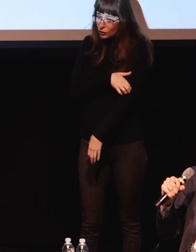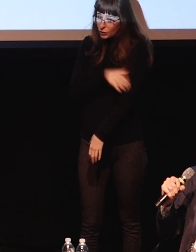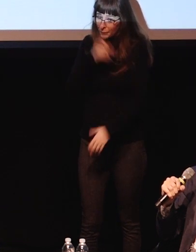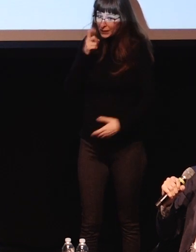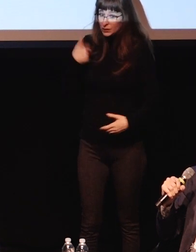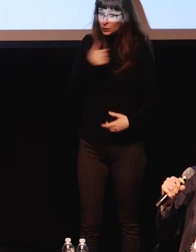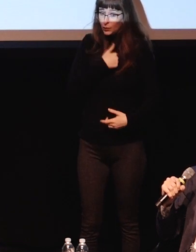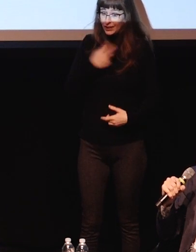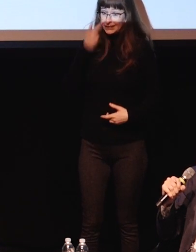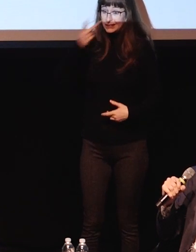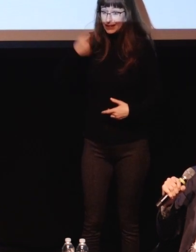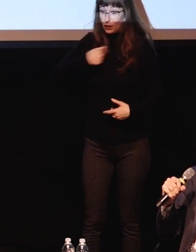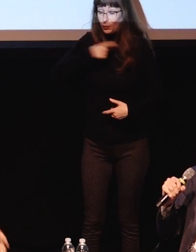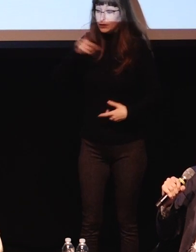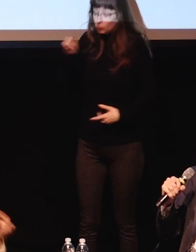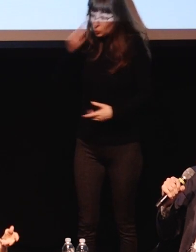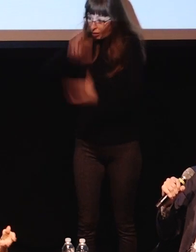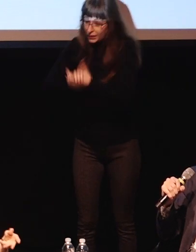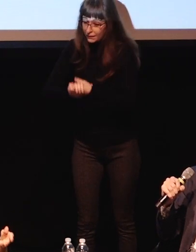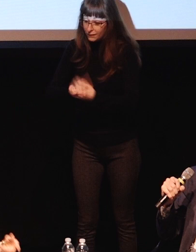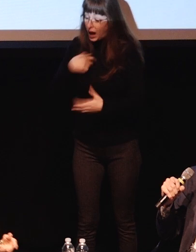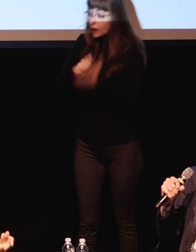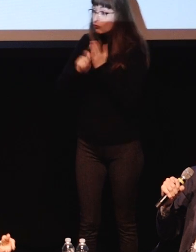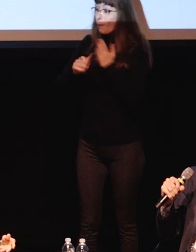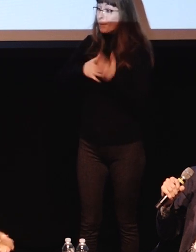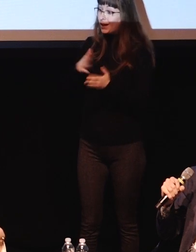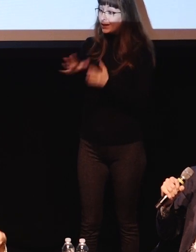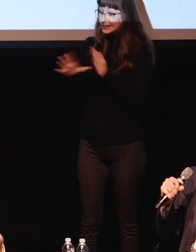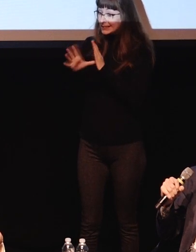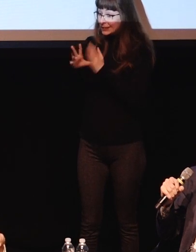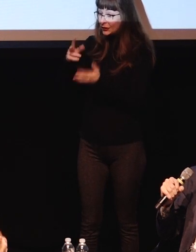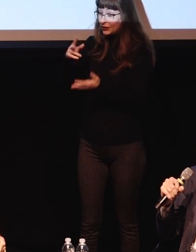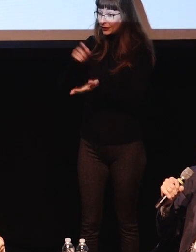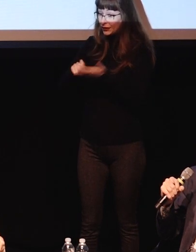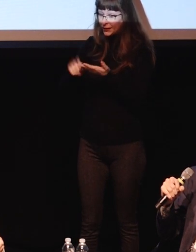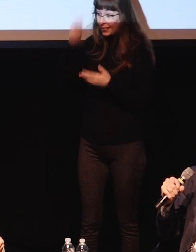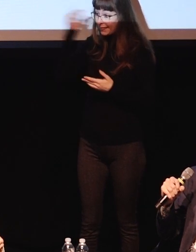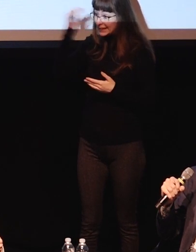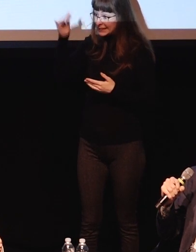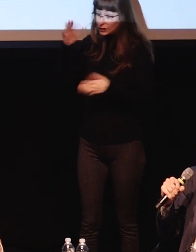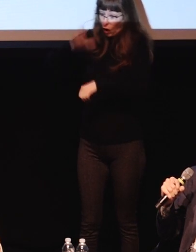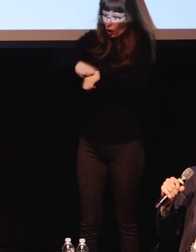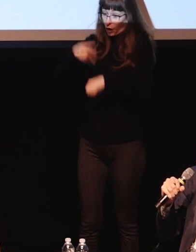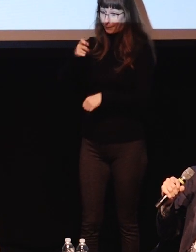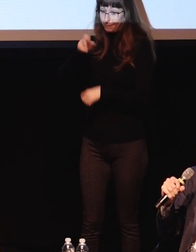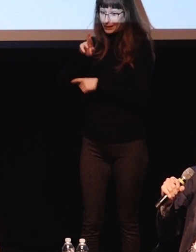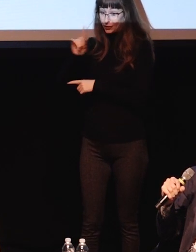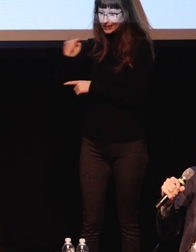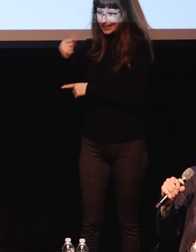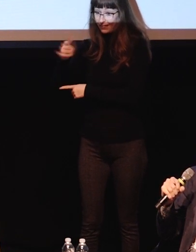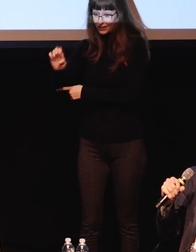and it allowed me to believe. I wrote my senior thesis on Peter Dinklage. I mean, I was profoundly inspired by his work,